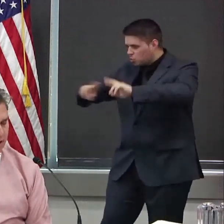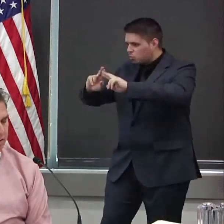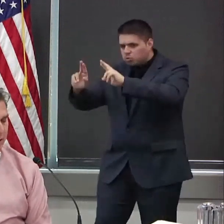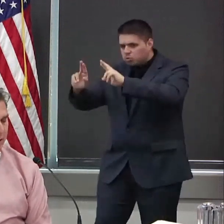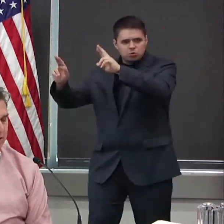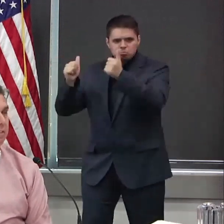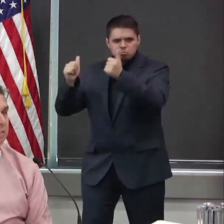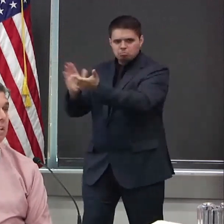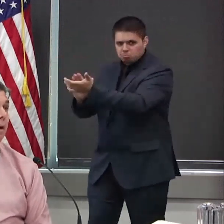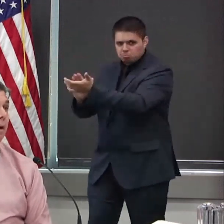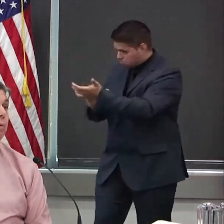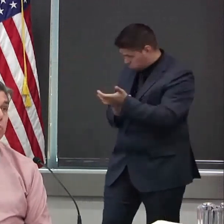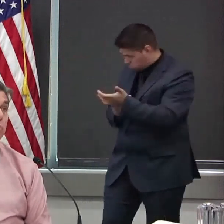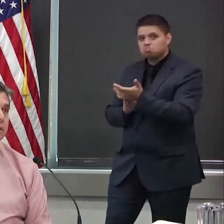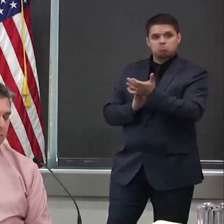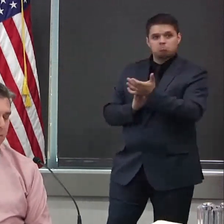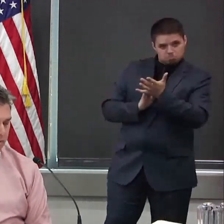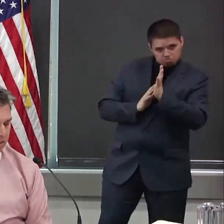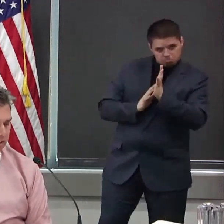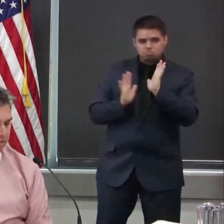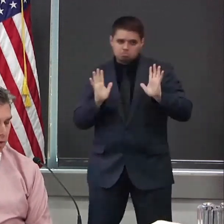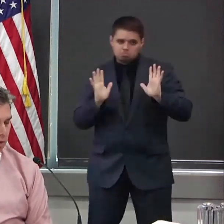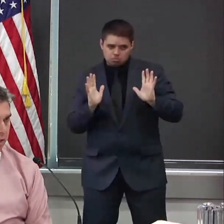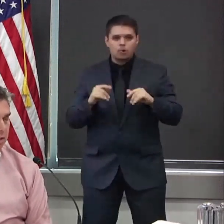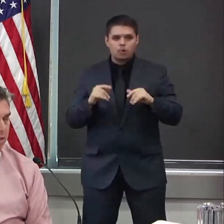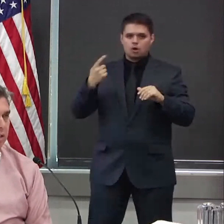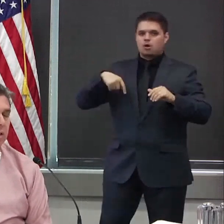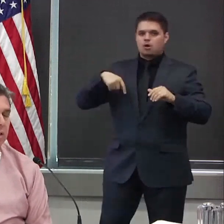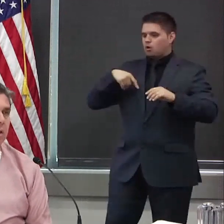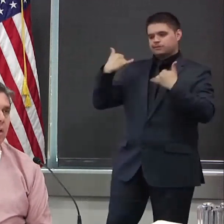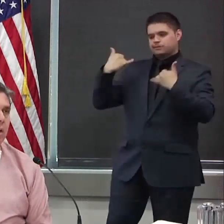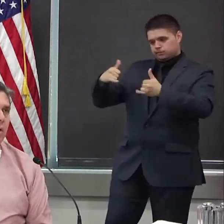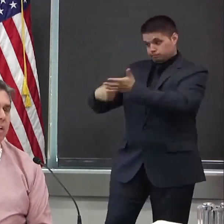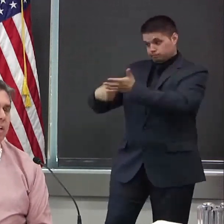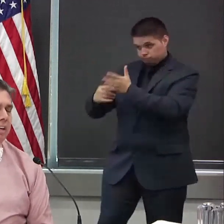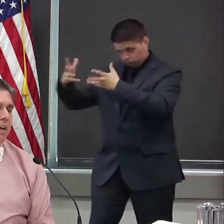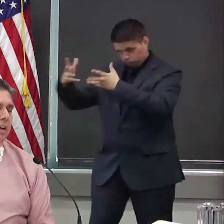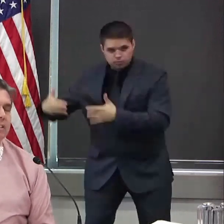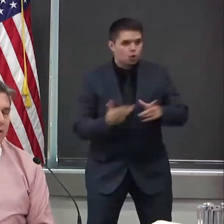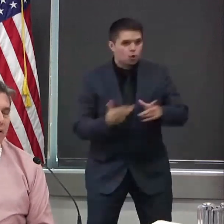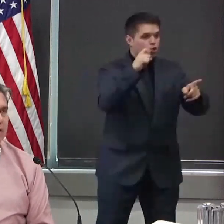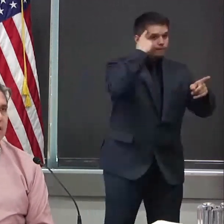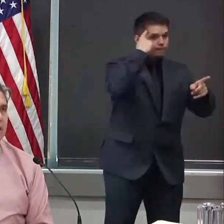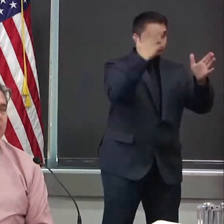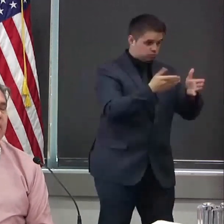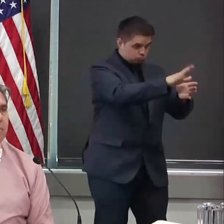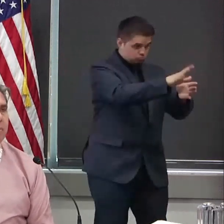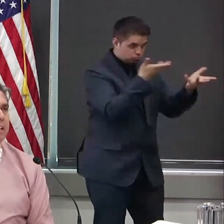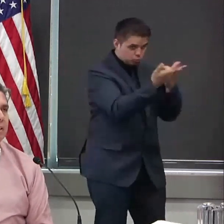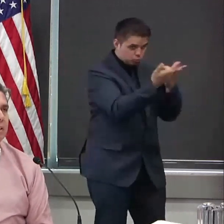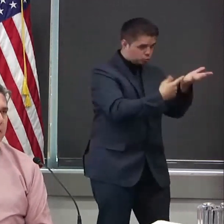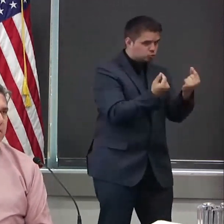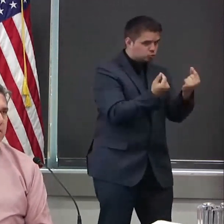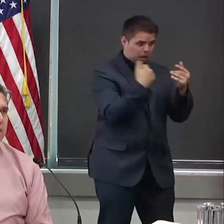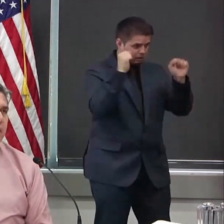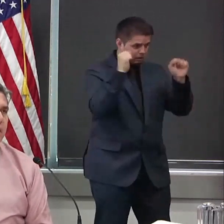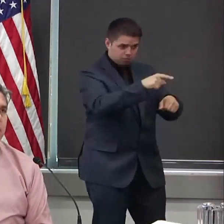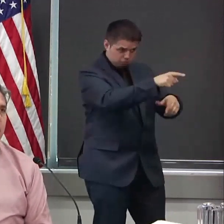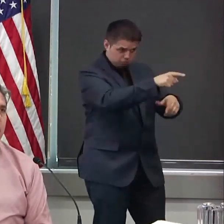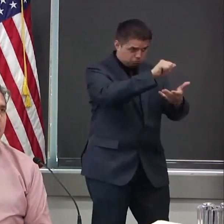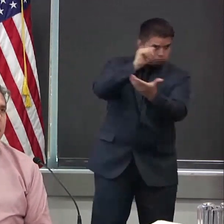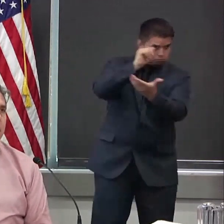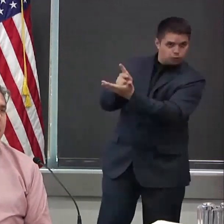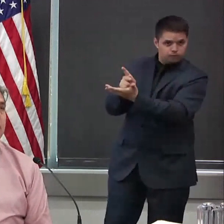to Governor Brown's office about which ones can move safely forward. We have also asked counties that if they're not meeting these metrics, that